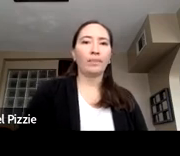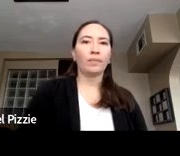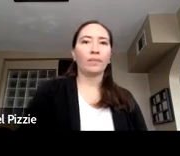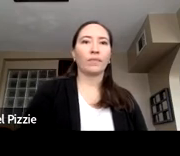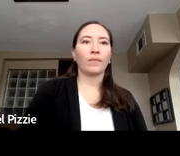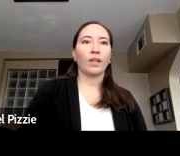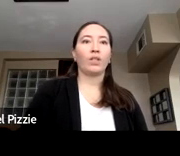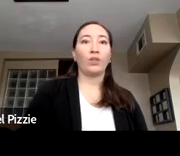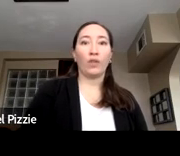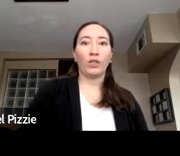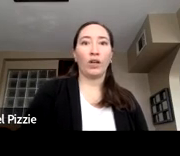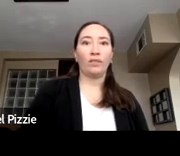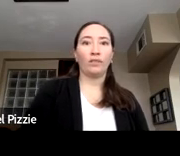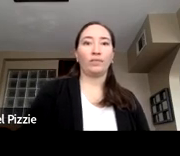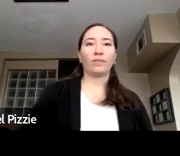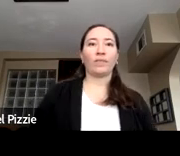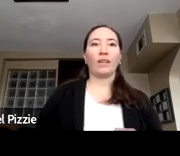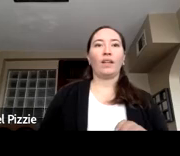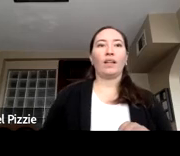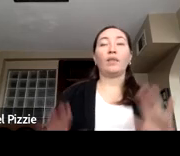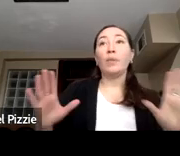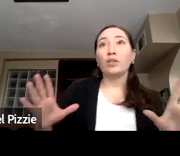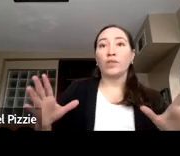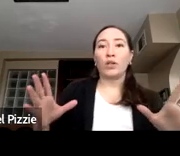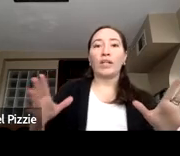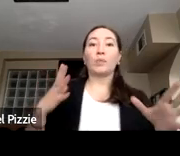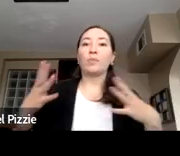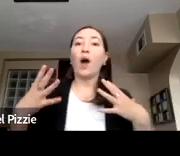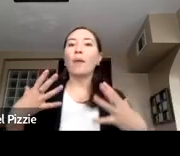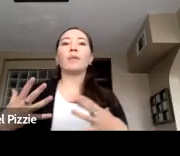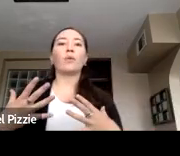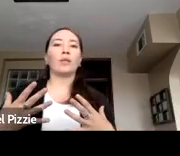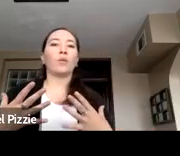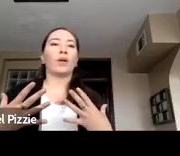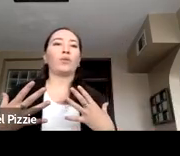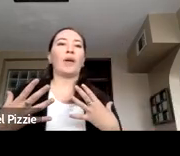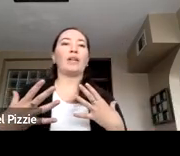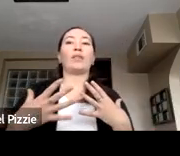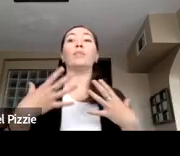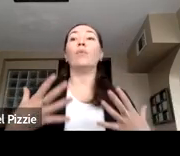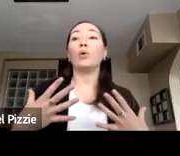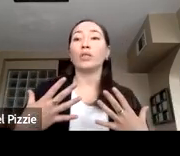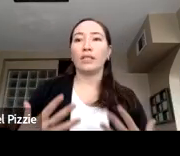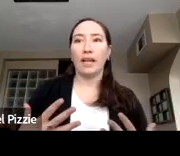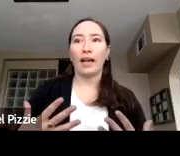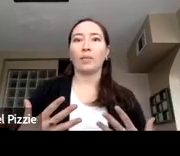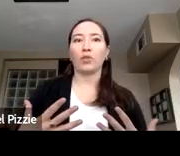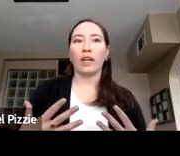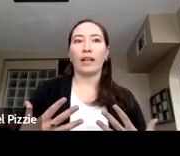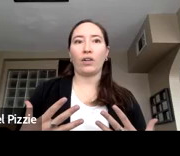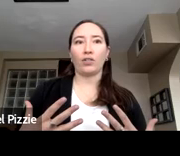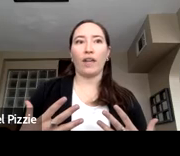Okay, so first of all, the builder view is probably going to be where you spend the most